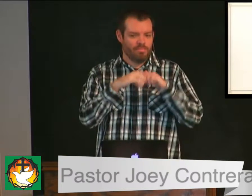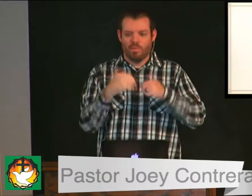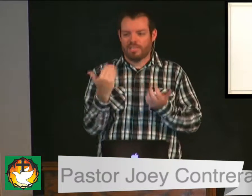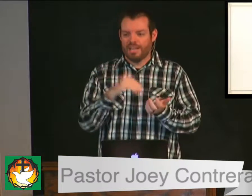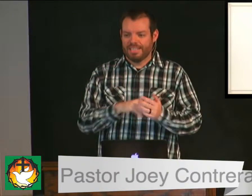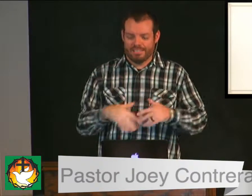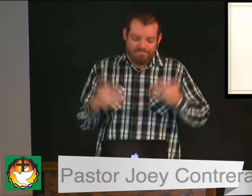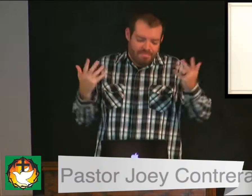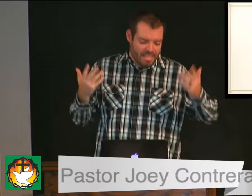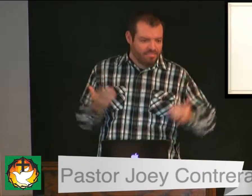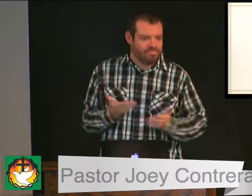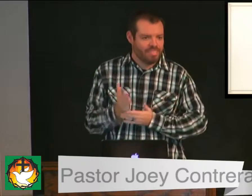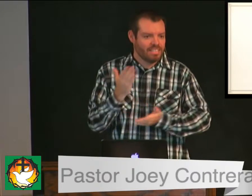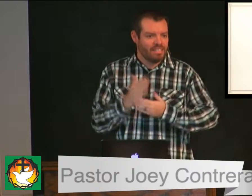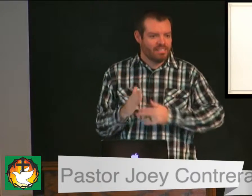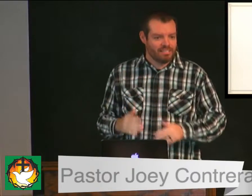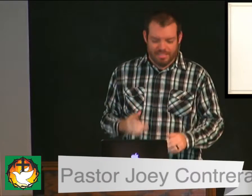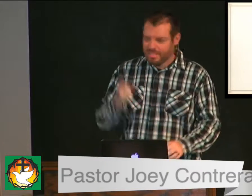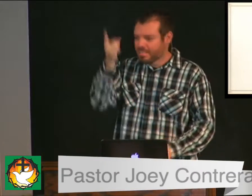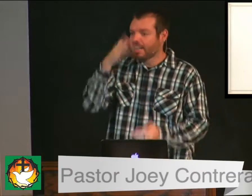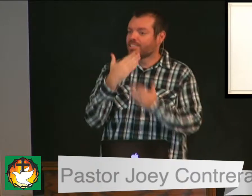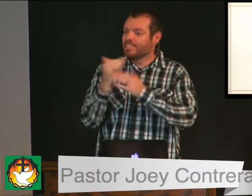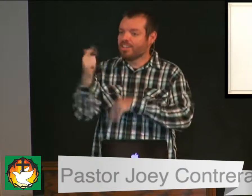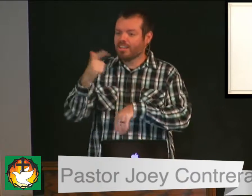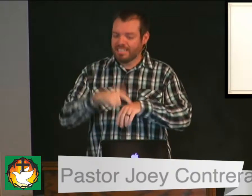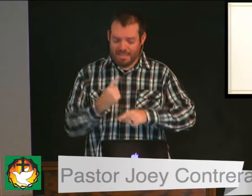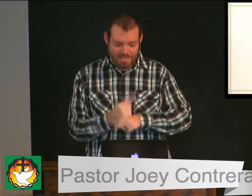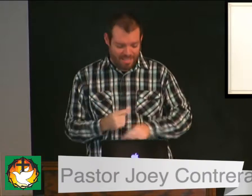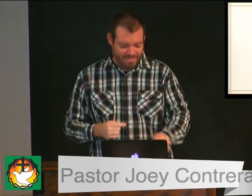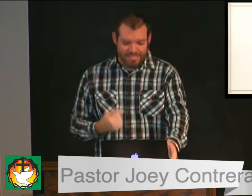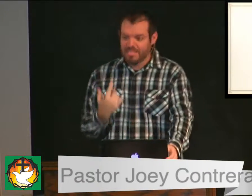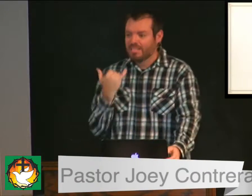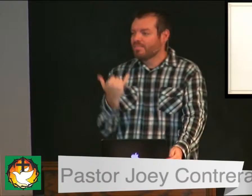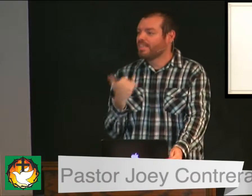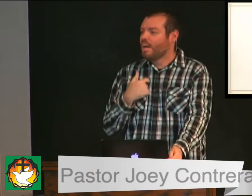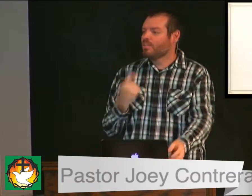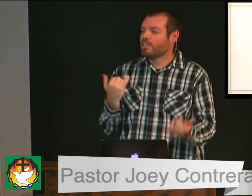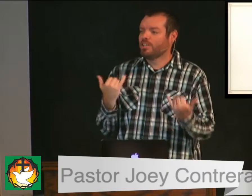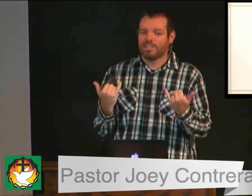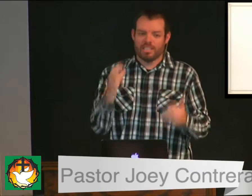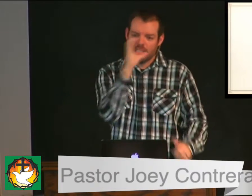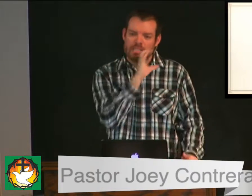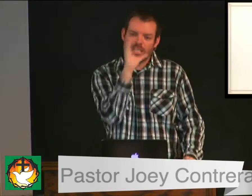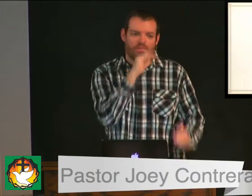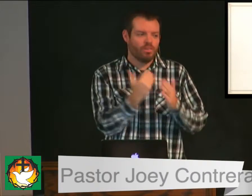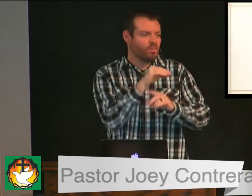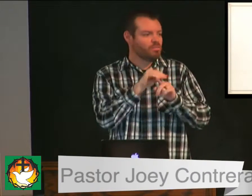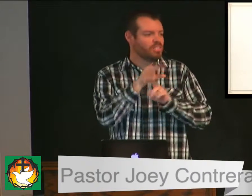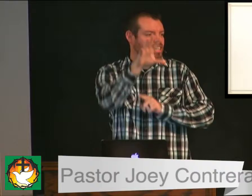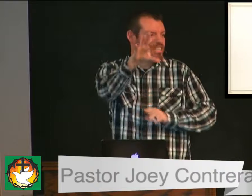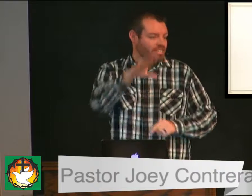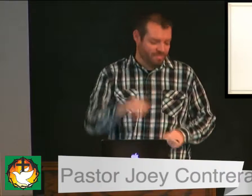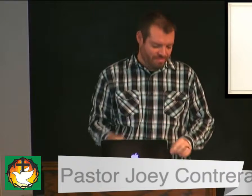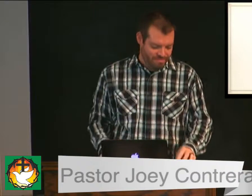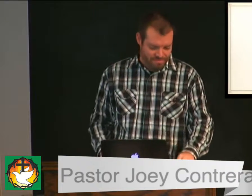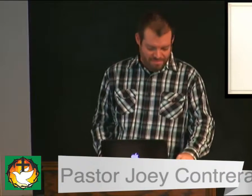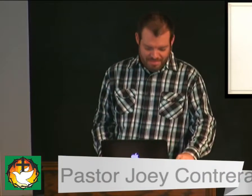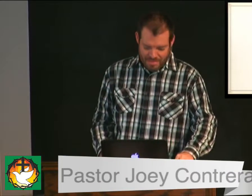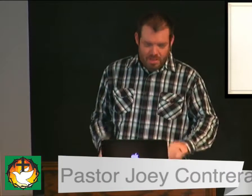projector go down again. Yeah, that's all right. God is good all the time, right? Right now we're currently looking for a new